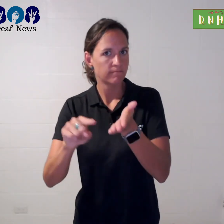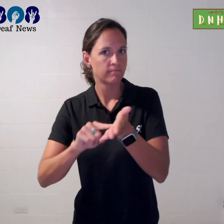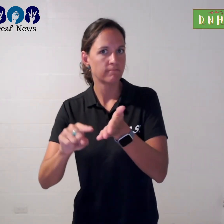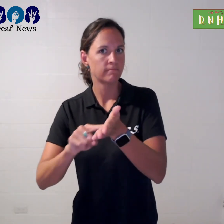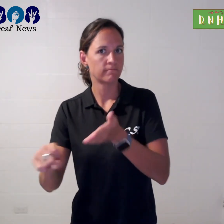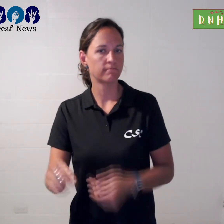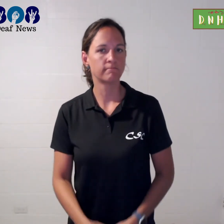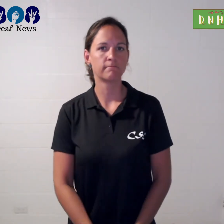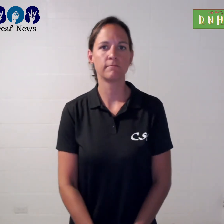between people.